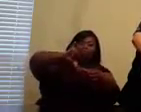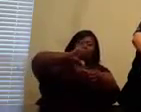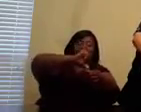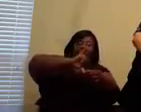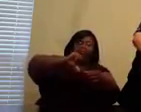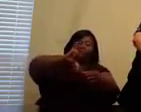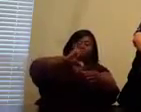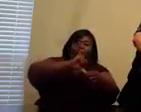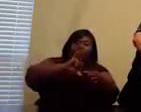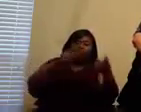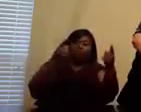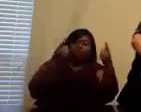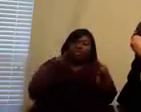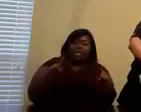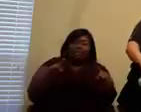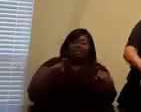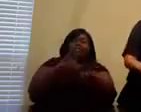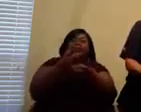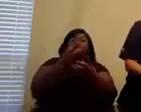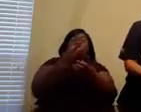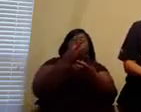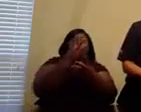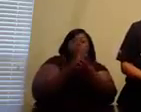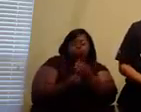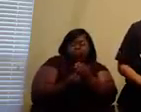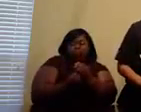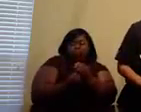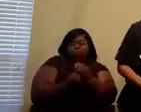all it would do is soak it up.